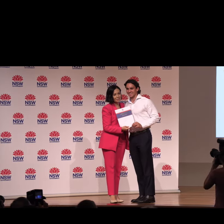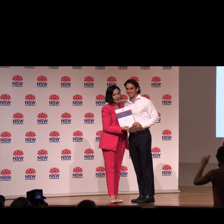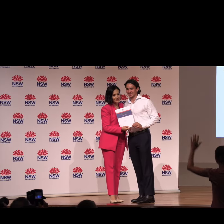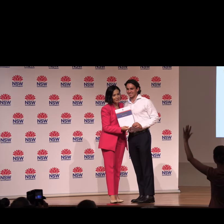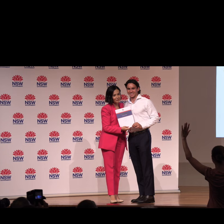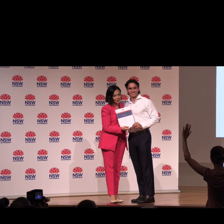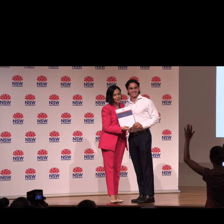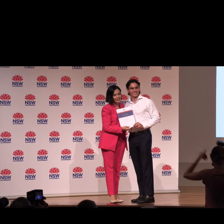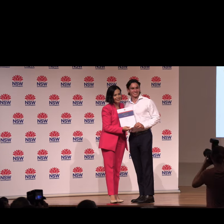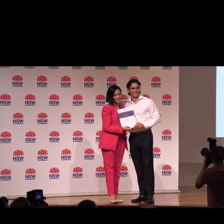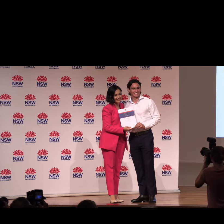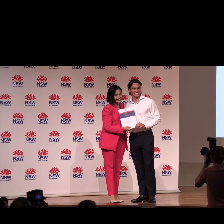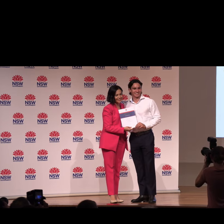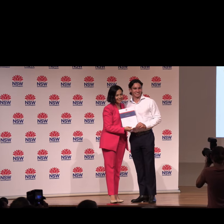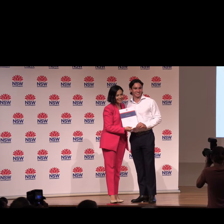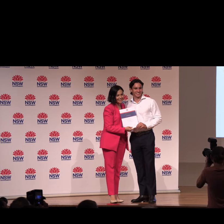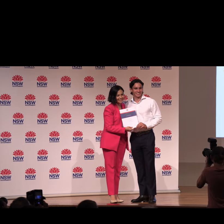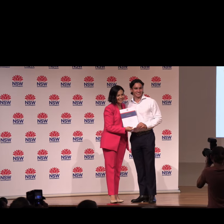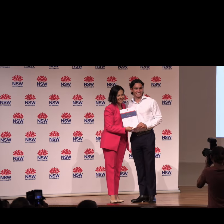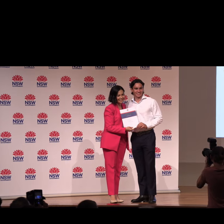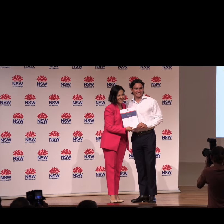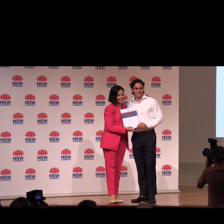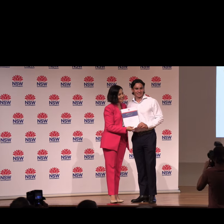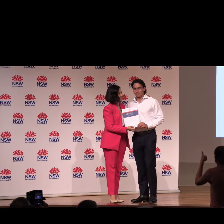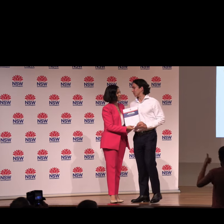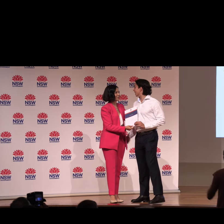Olivia Natoli, Woolaware High School.